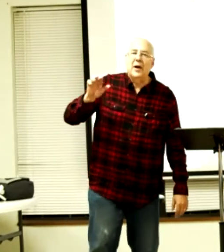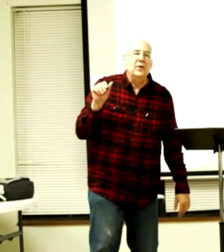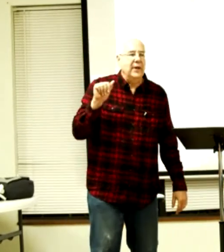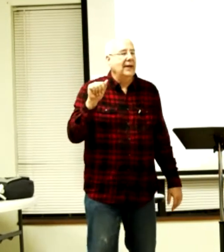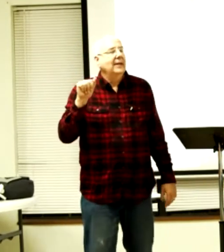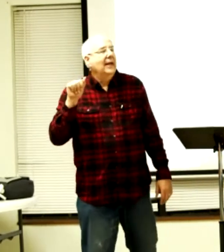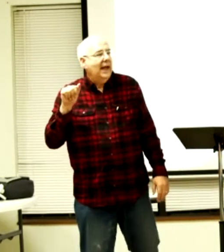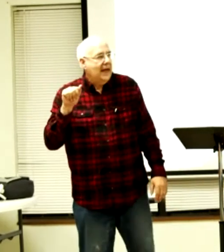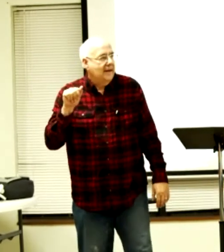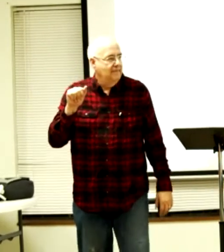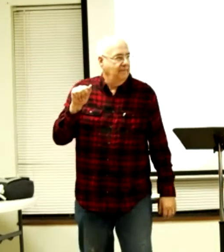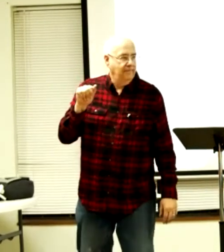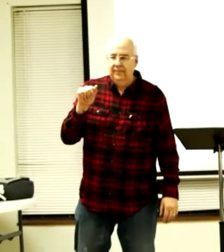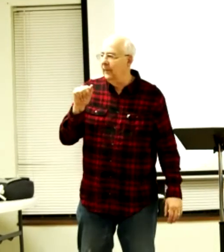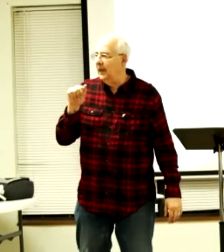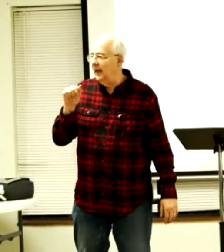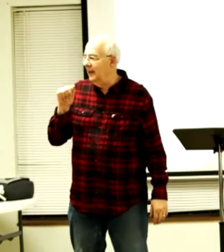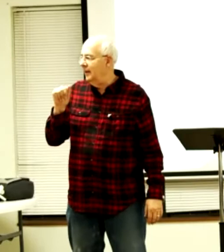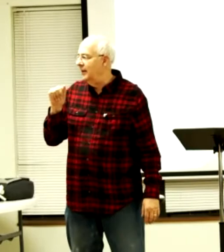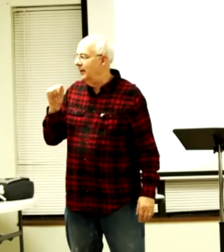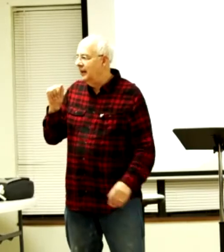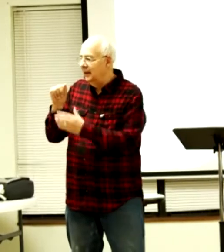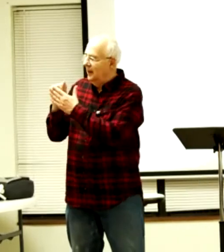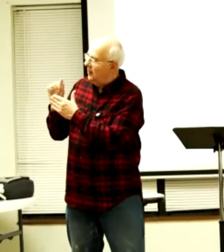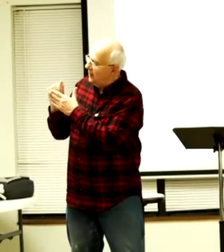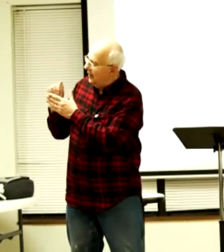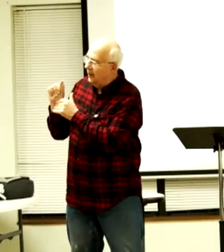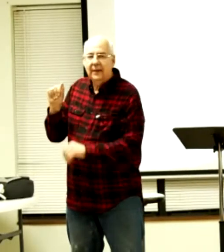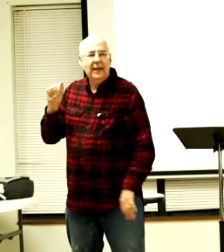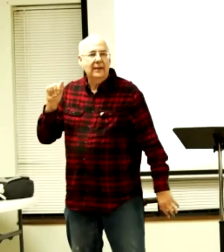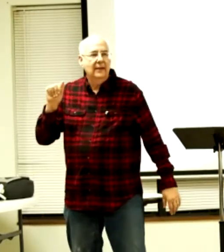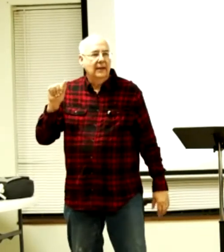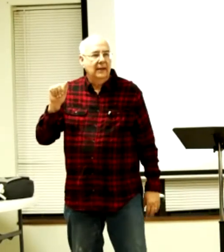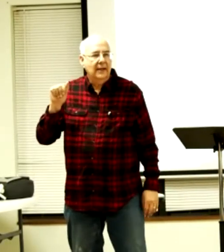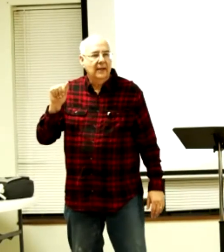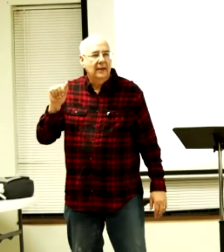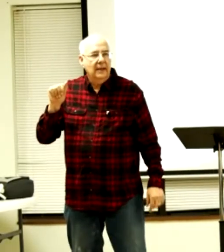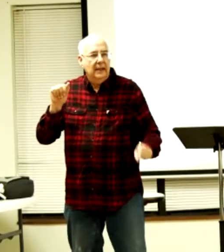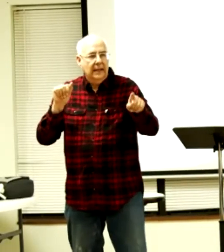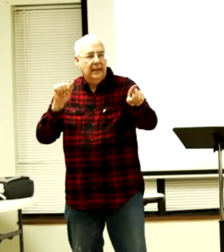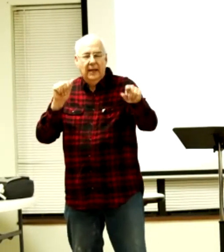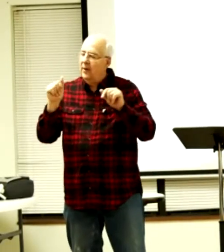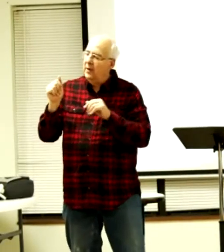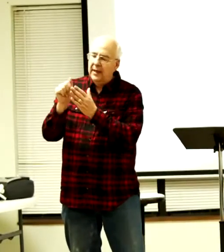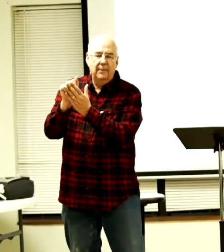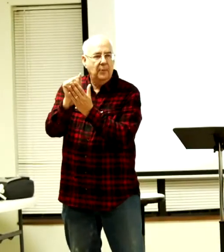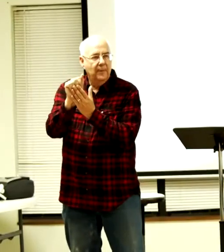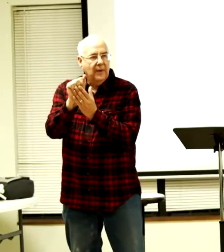try and do that. A, okay, good. So it's down like that, all right. I would, you've